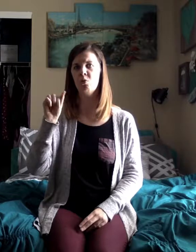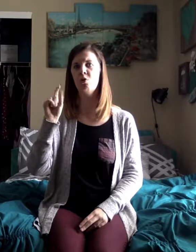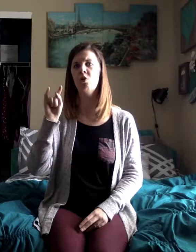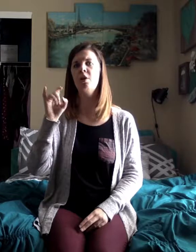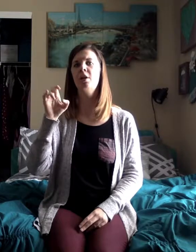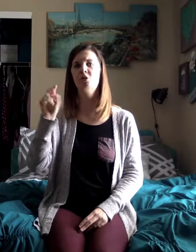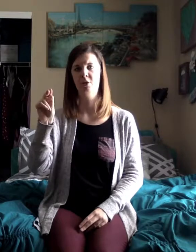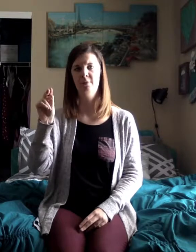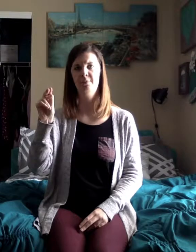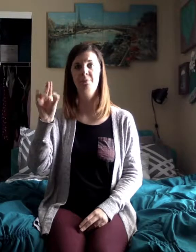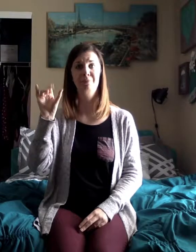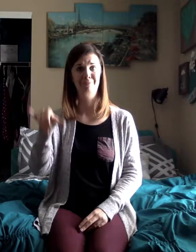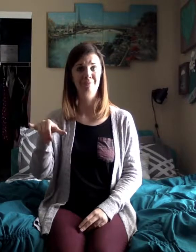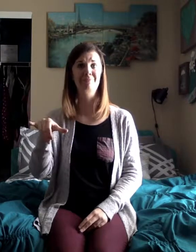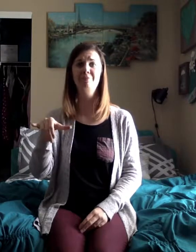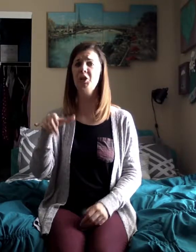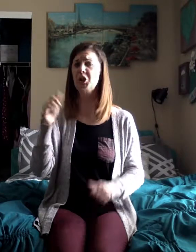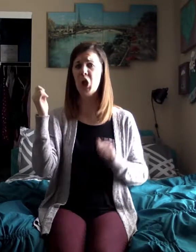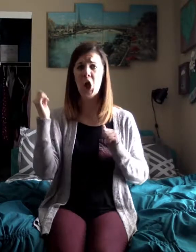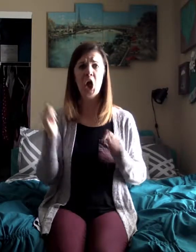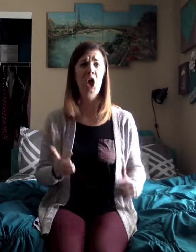And it takes place in all living things, including plants.